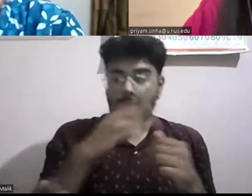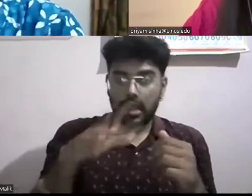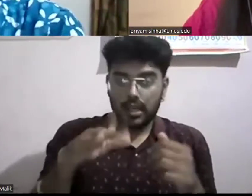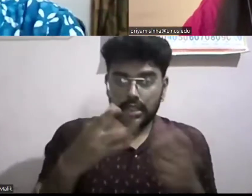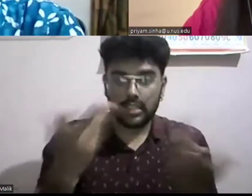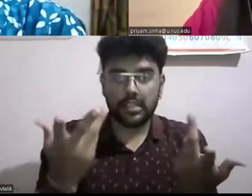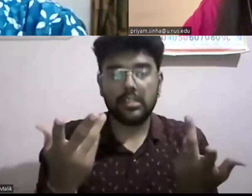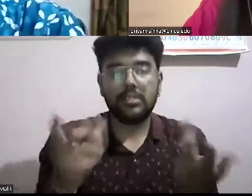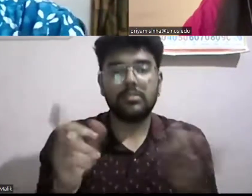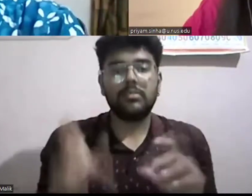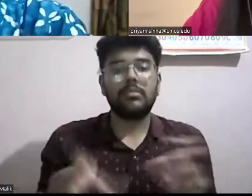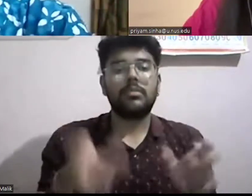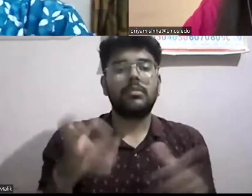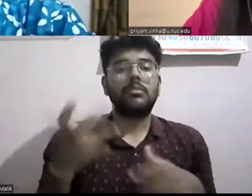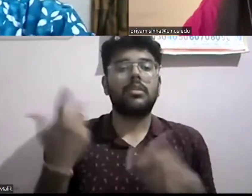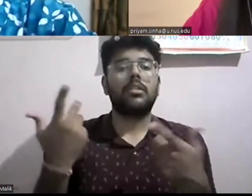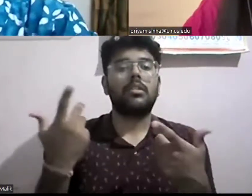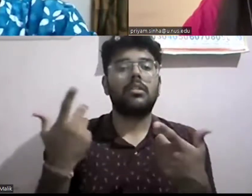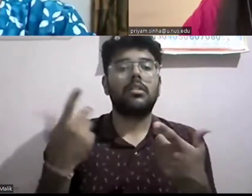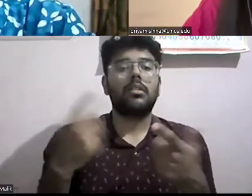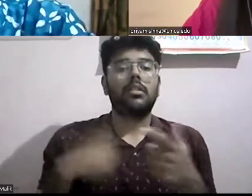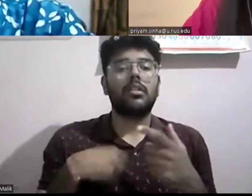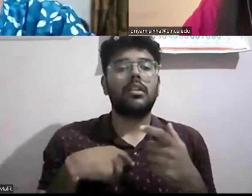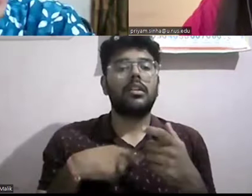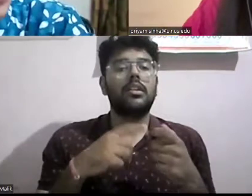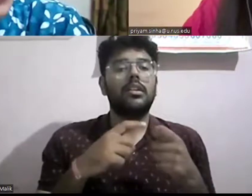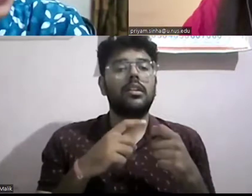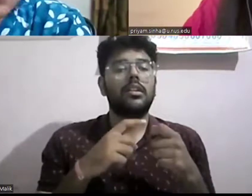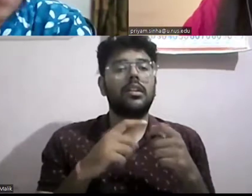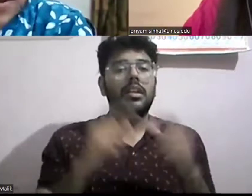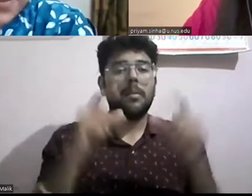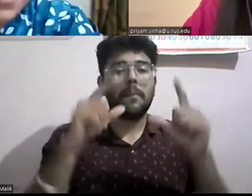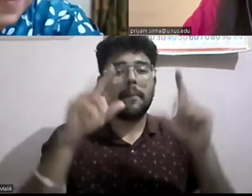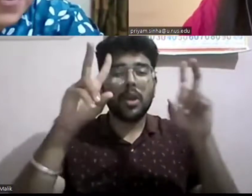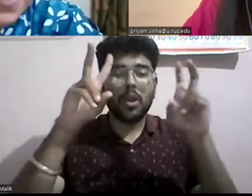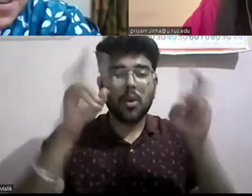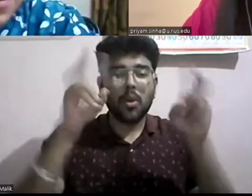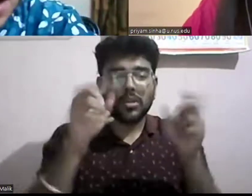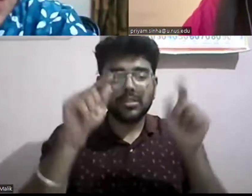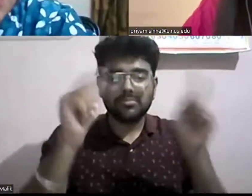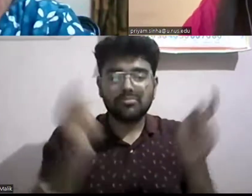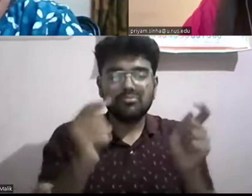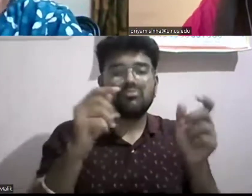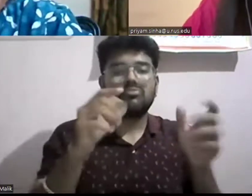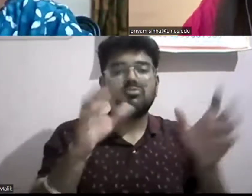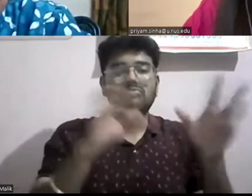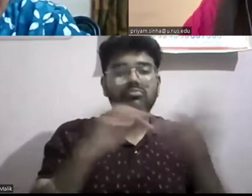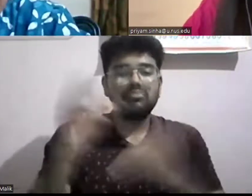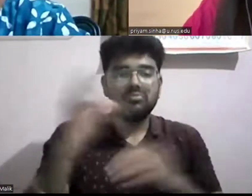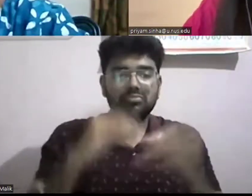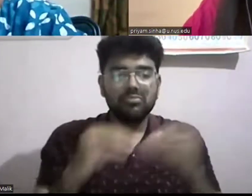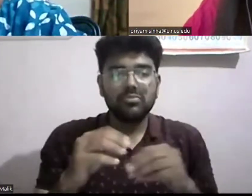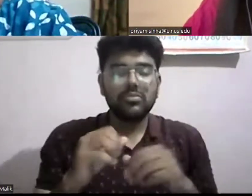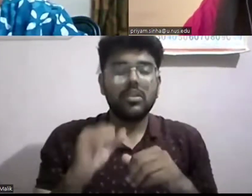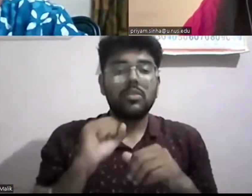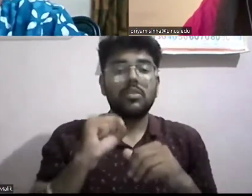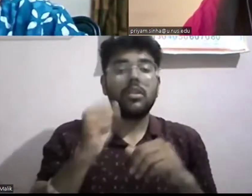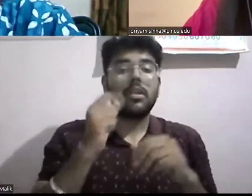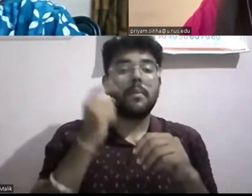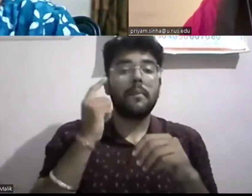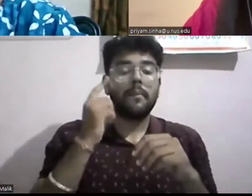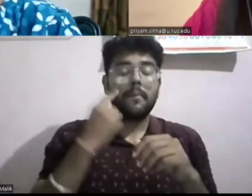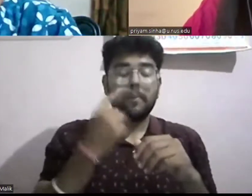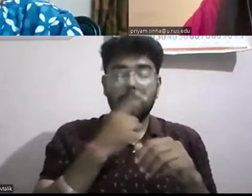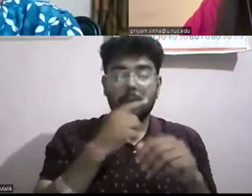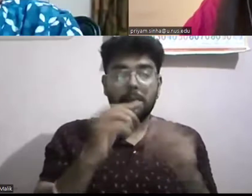I used a quote from Georgina Cleach talking about what is her personal account of blindness.